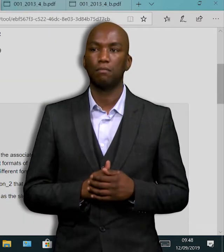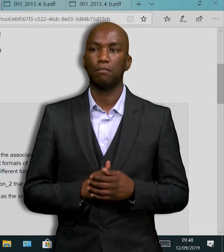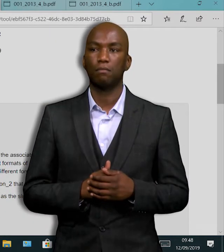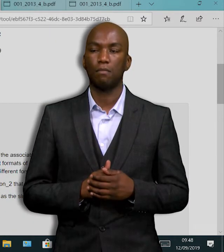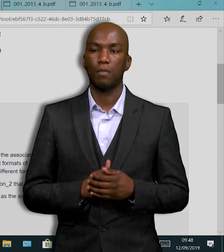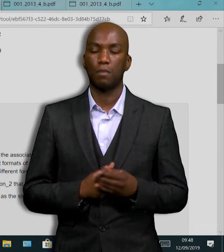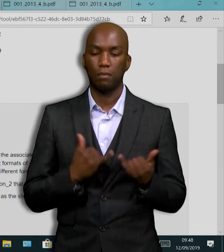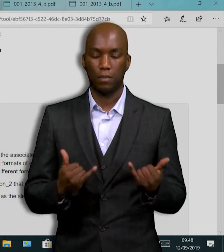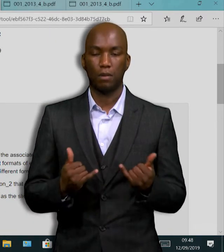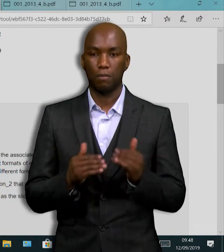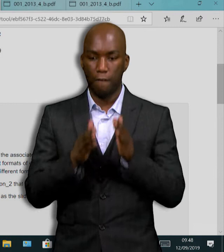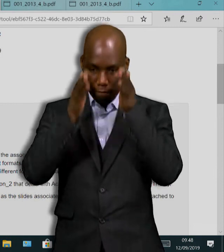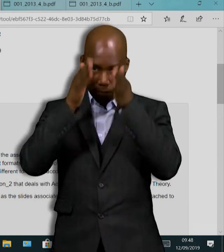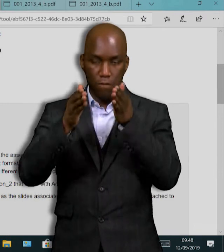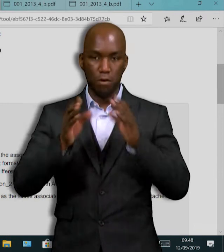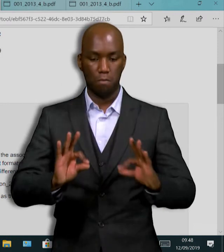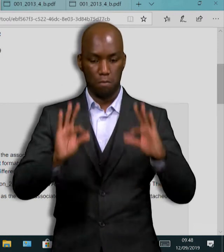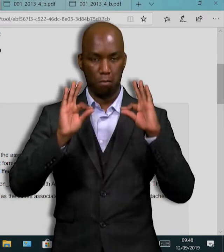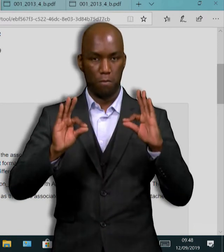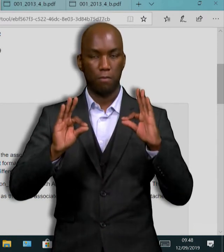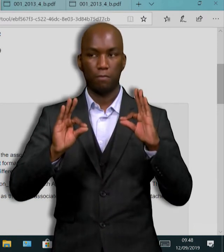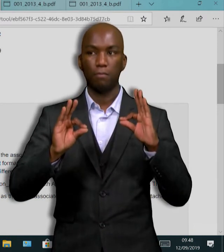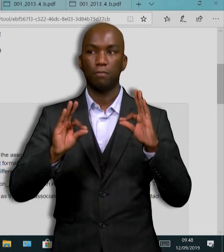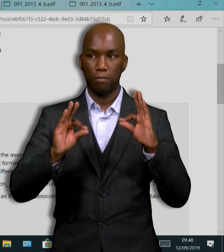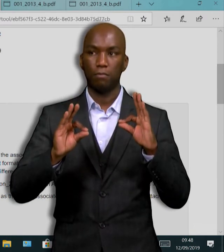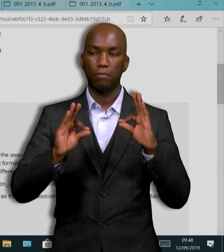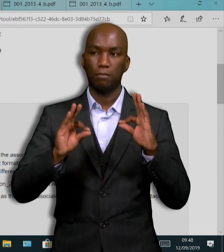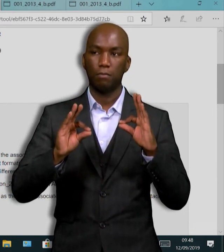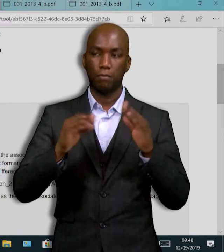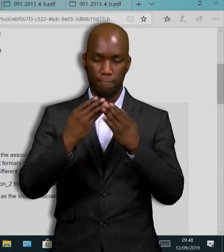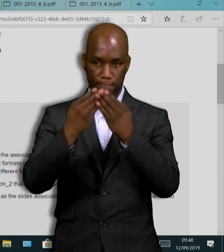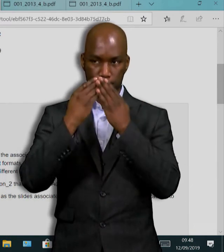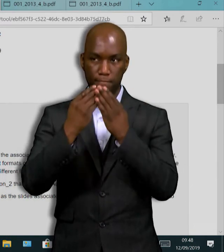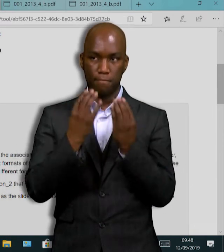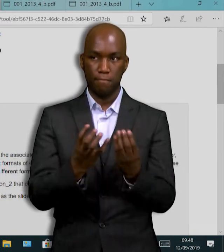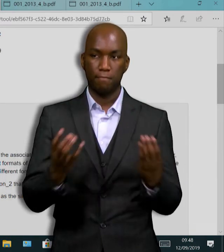We go on to the Official Study Material tab.